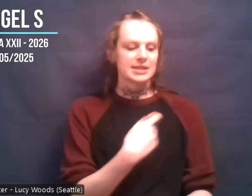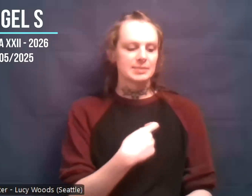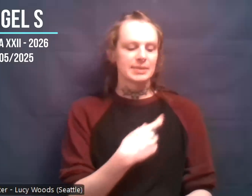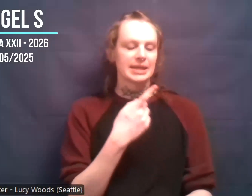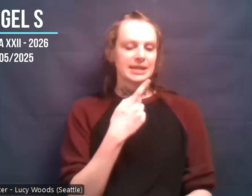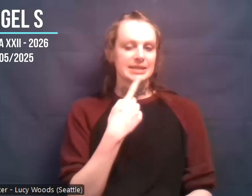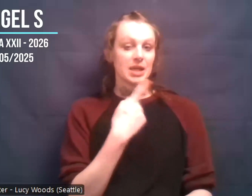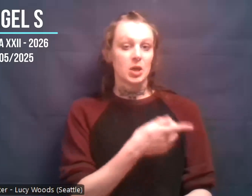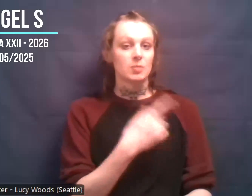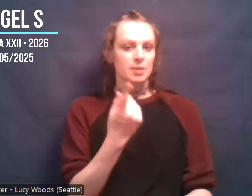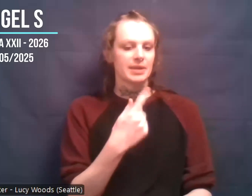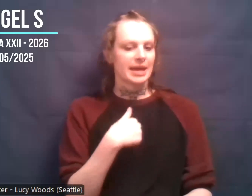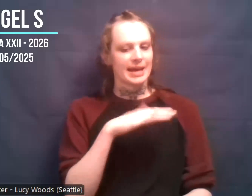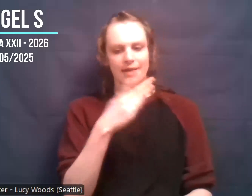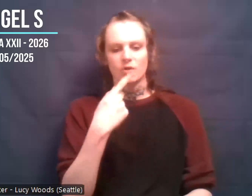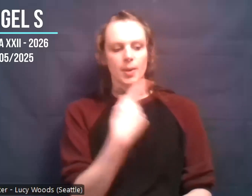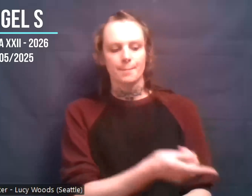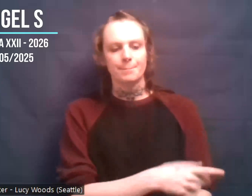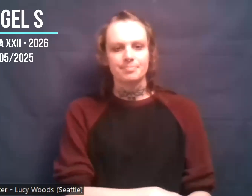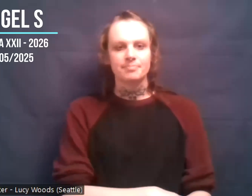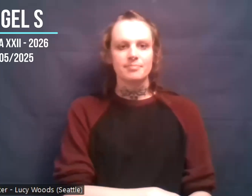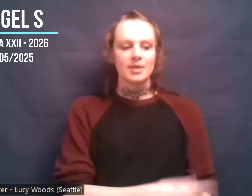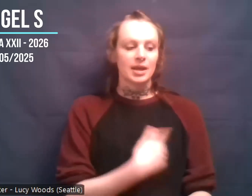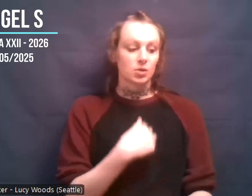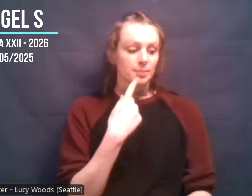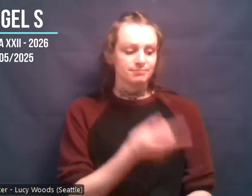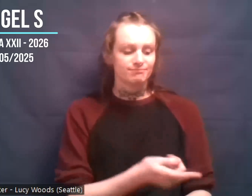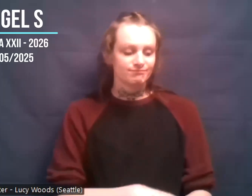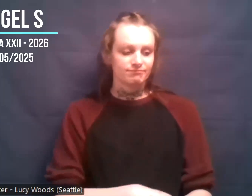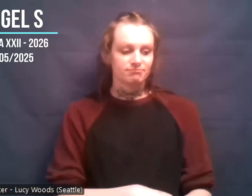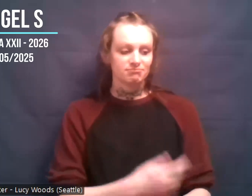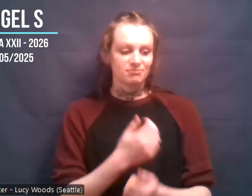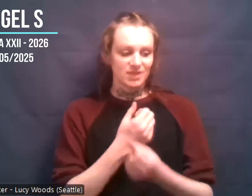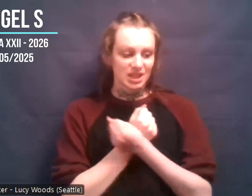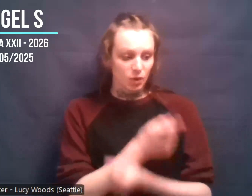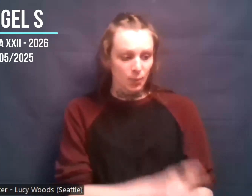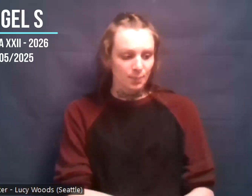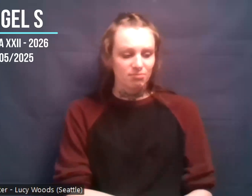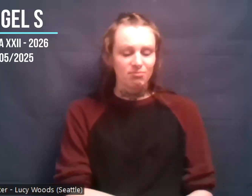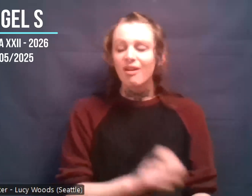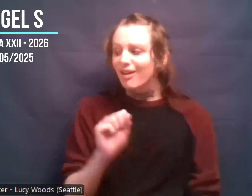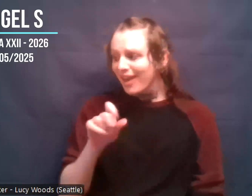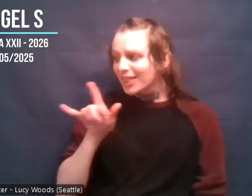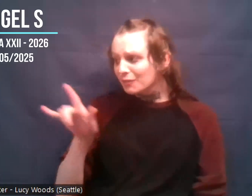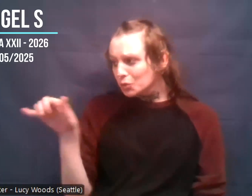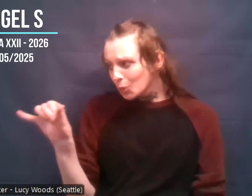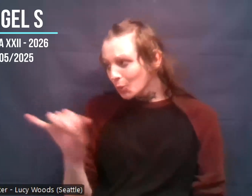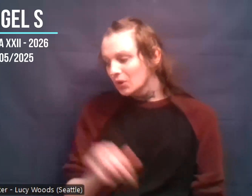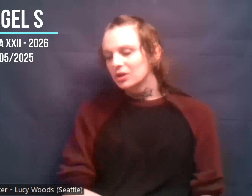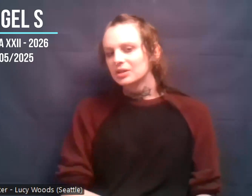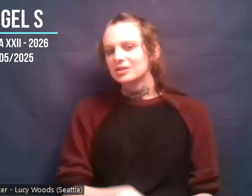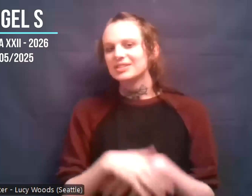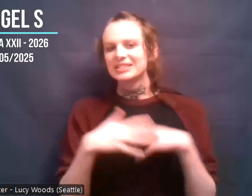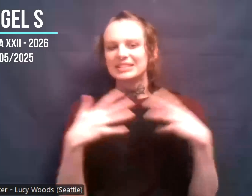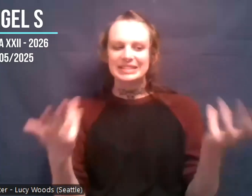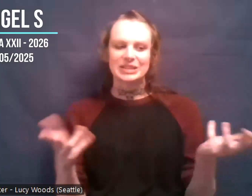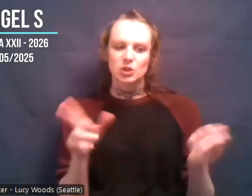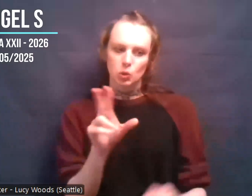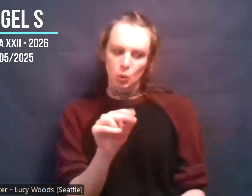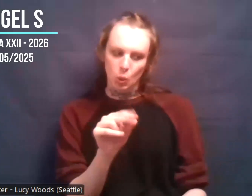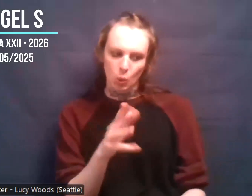before. And I go, "Well, I love you." And he goes, "Oh yeah, I love you too, man." And I'm like, "Nah,